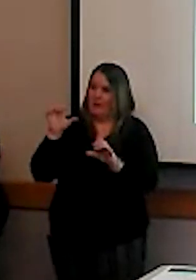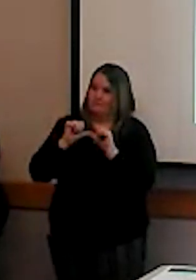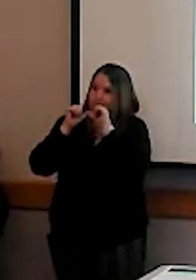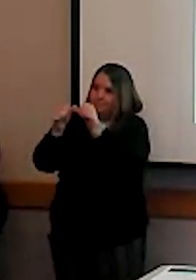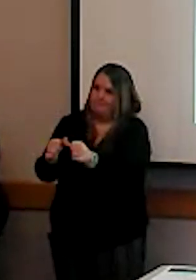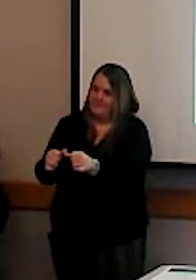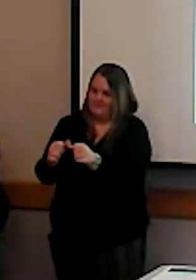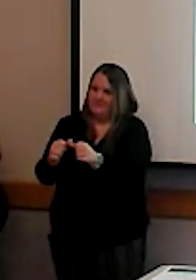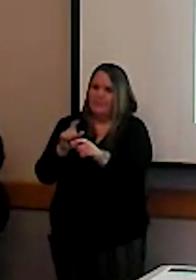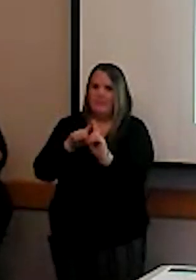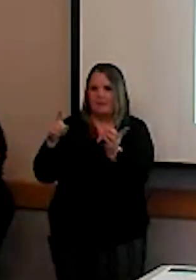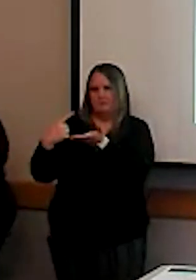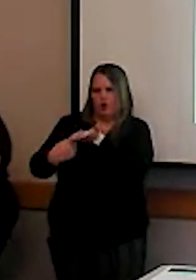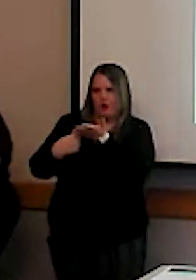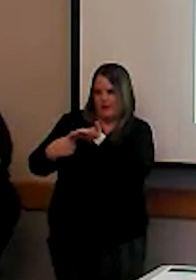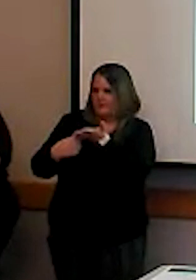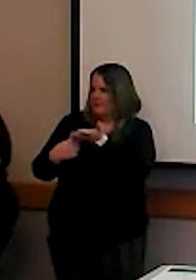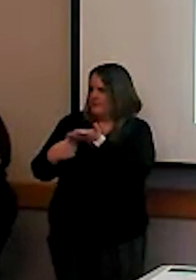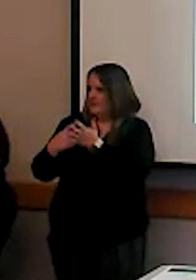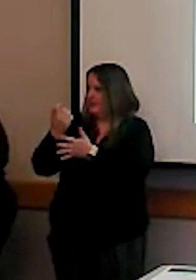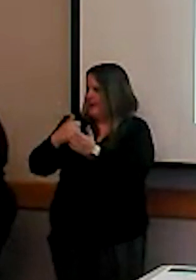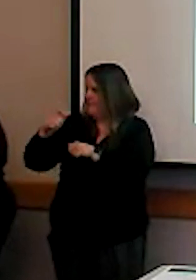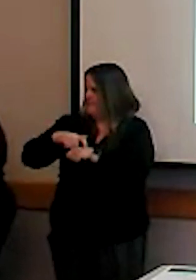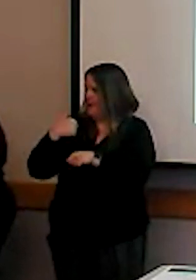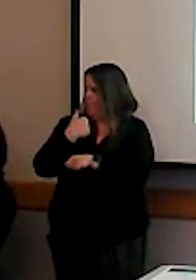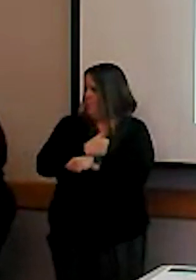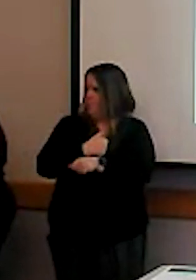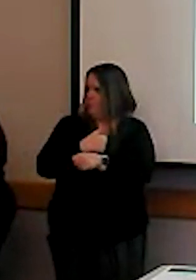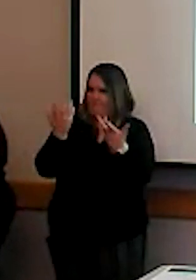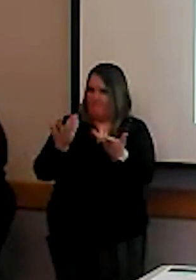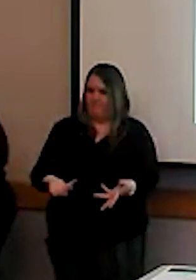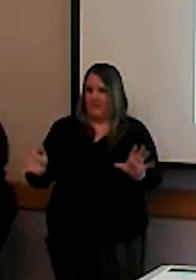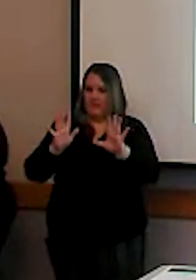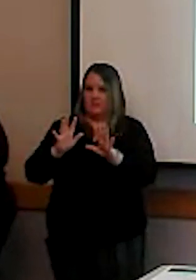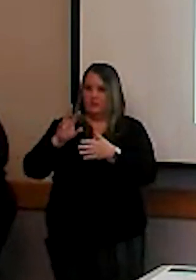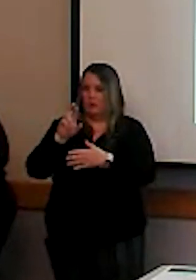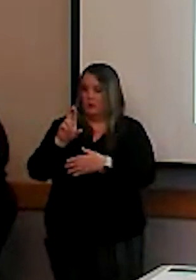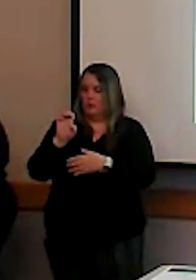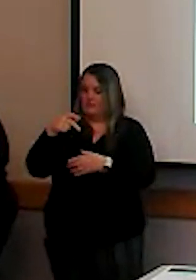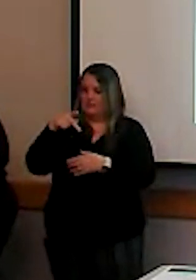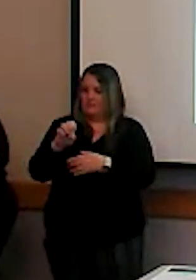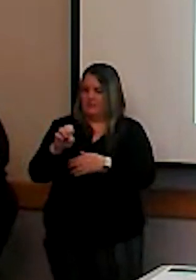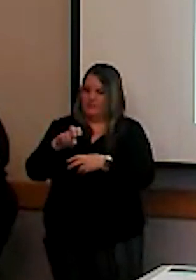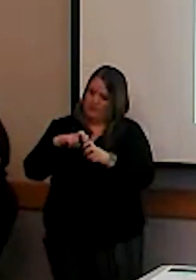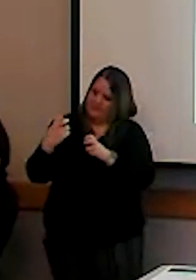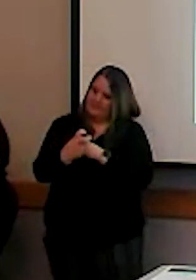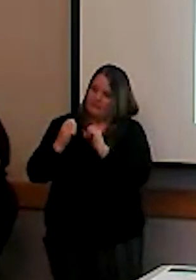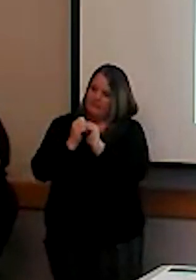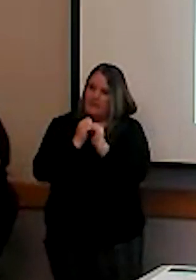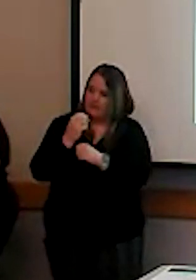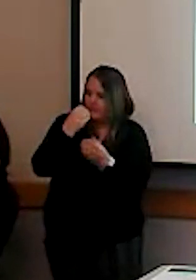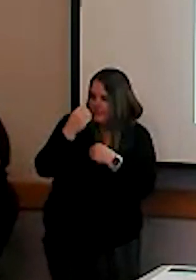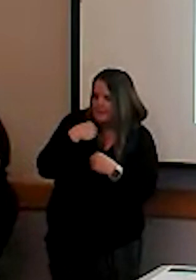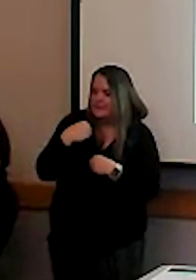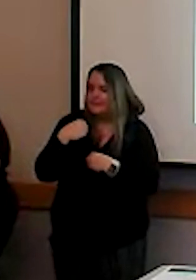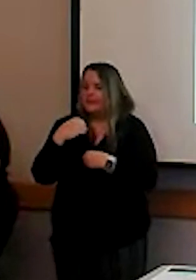But just from talking, and every time we would complete a recipe, we would sit down, of course, and eat together. We talk a